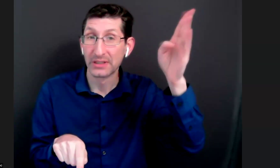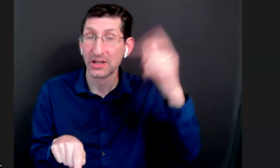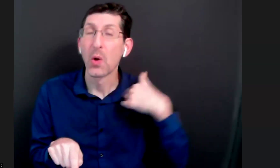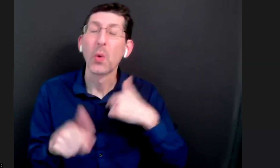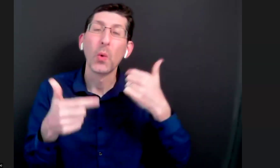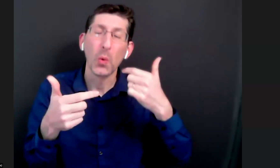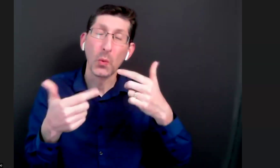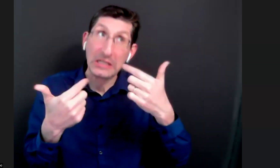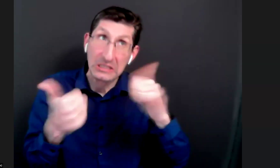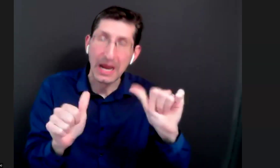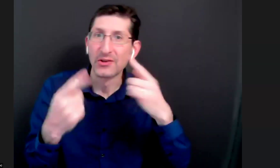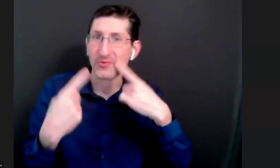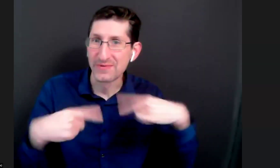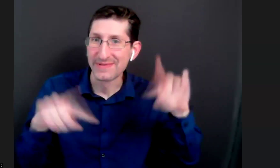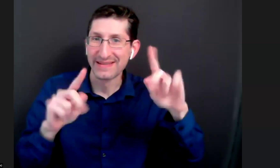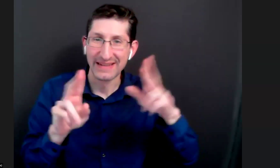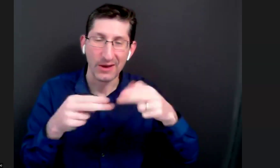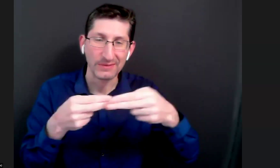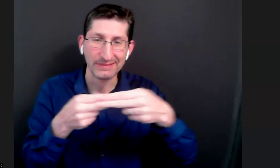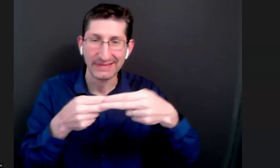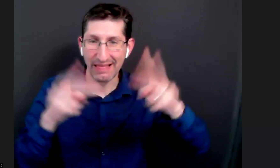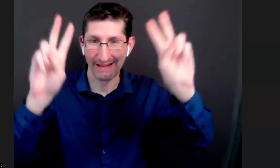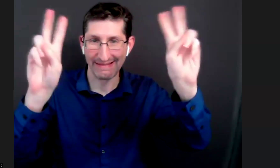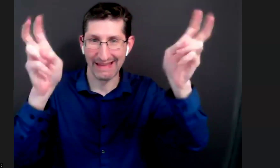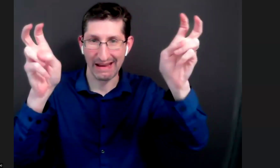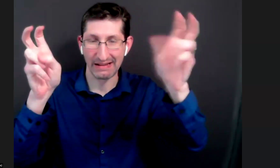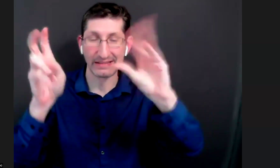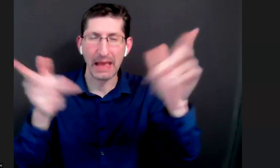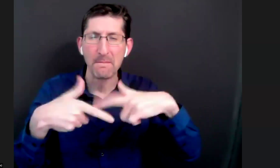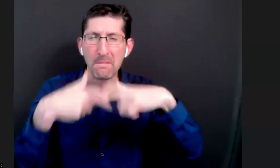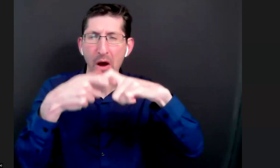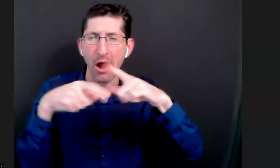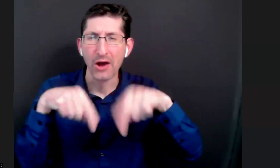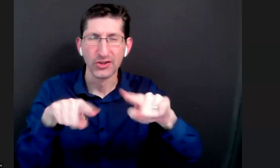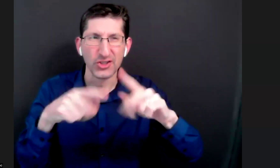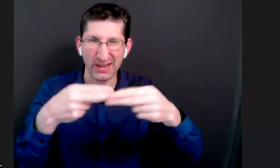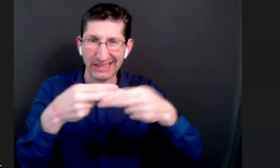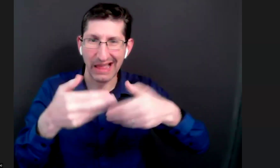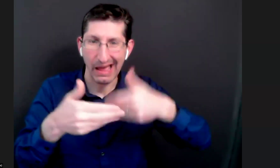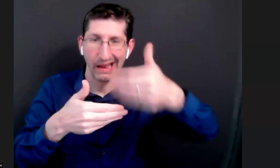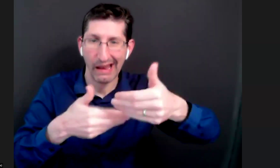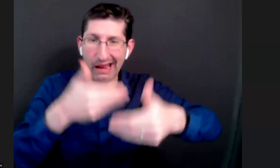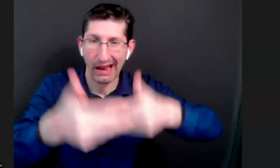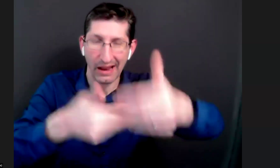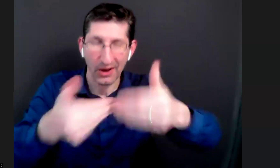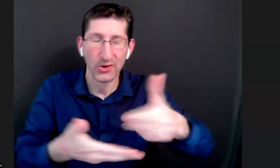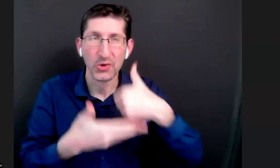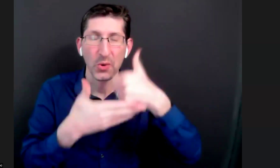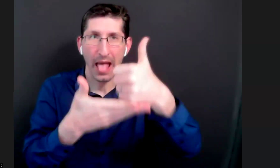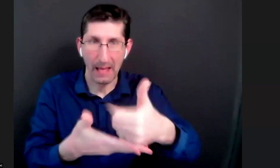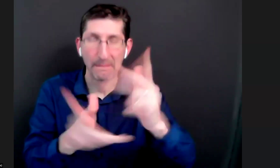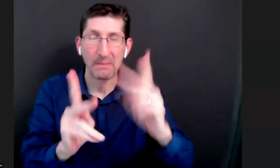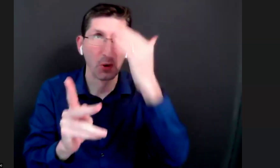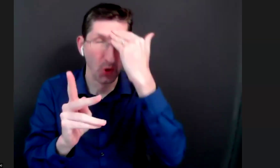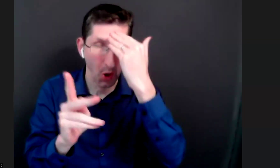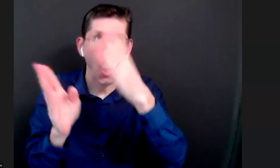slide titles, or at least give a pause and a transition, so folks can understand, hey, we're on this next slide, and try to adhere to the